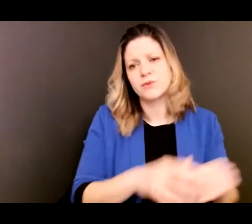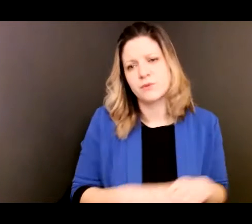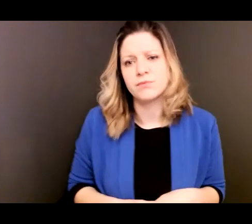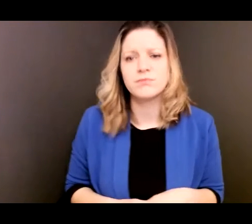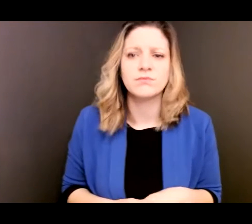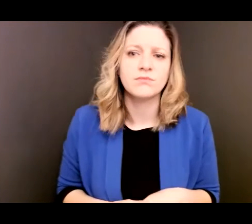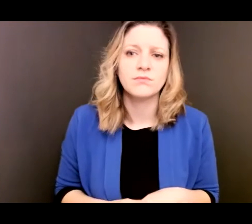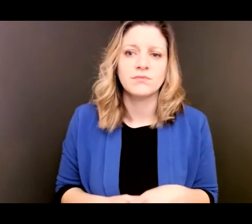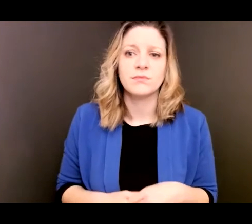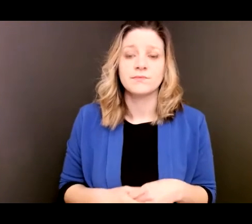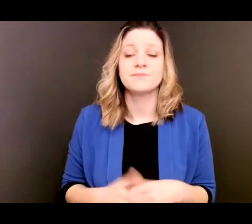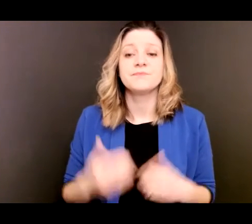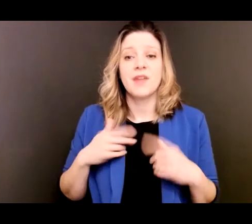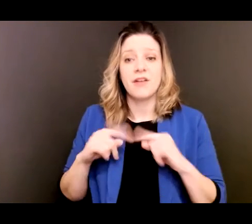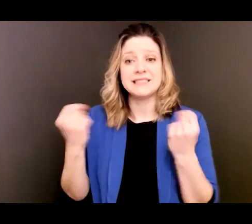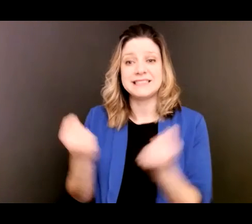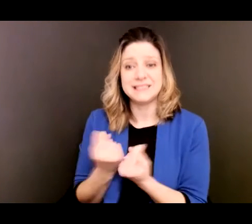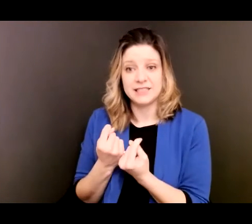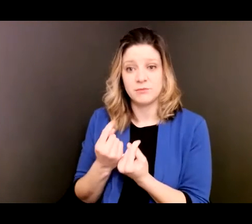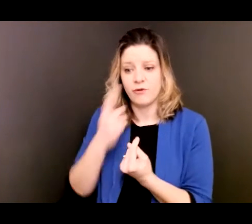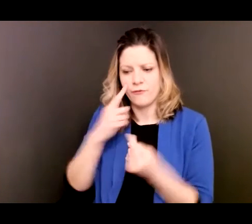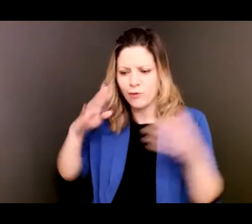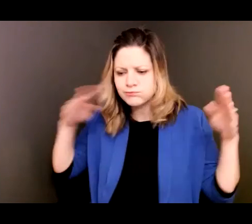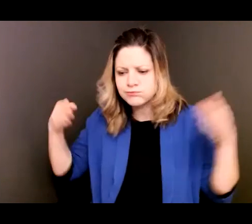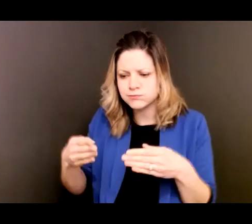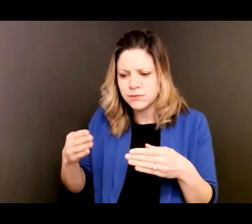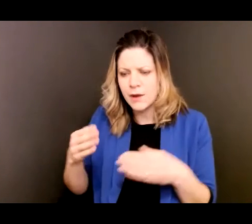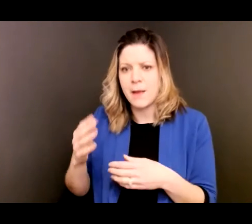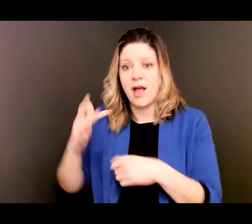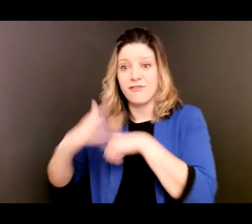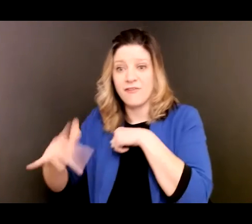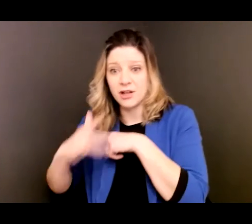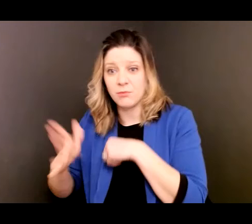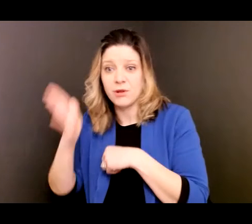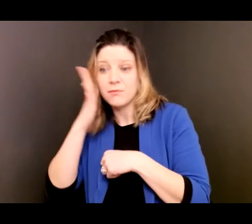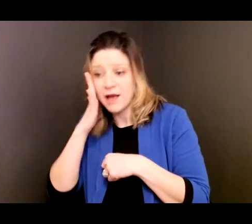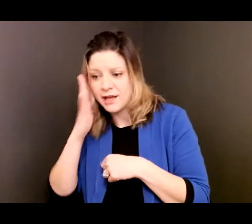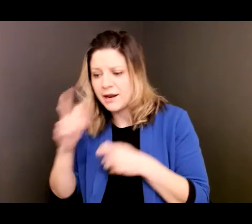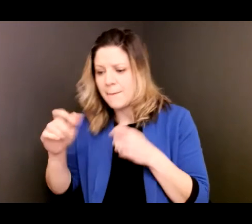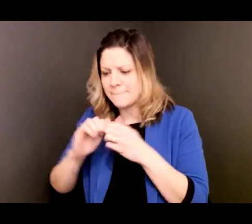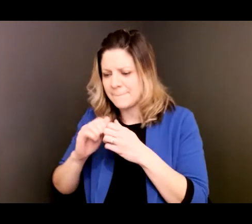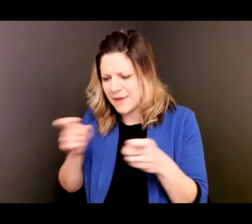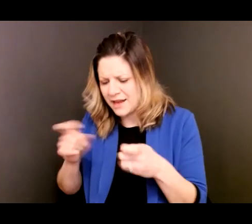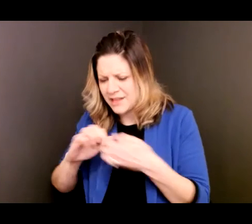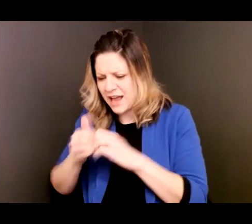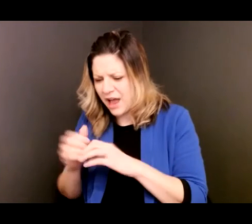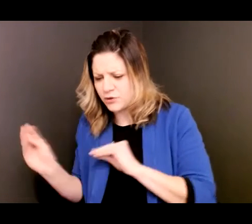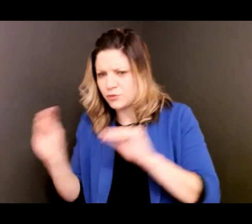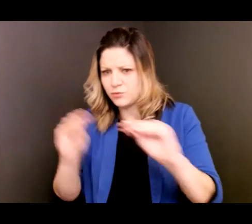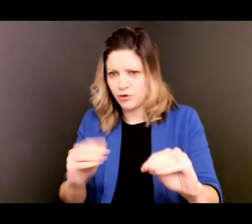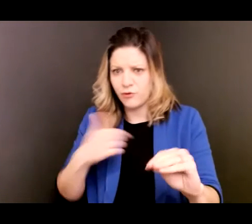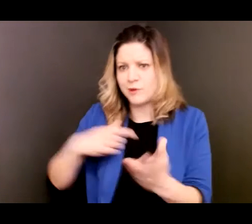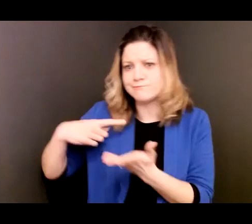The vacancy management team has met to discuss and outline all the tasks involved in this move, including how we share